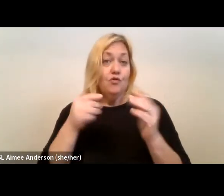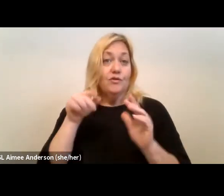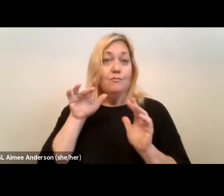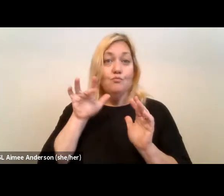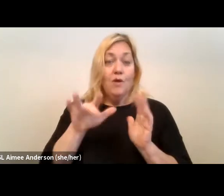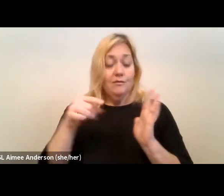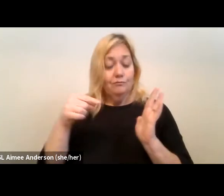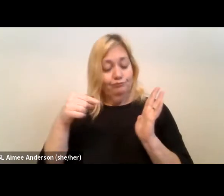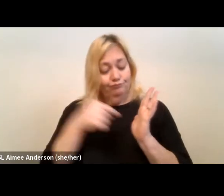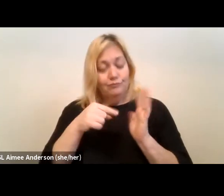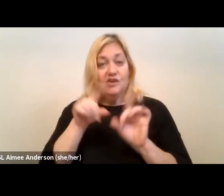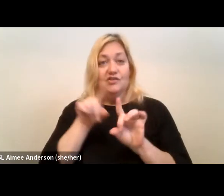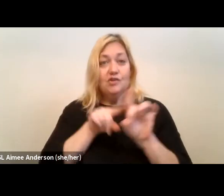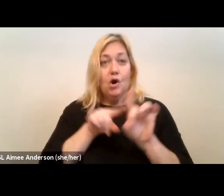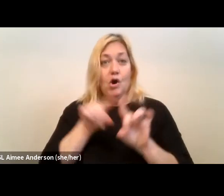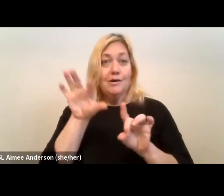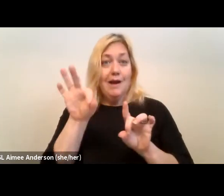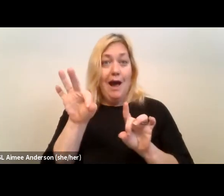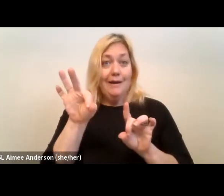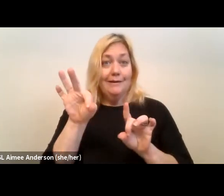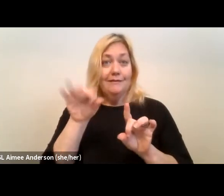this time.